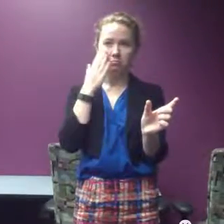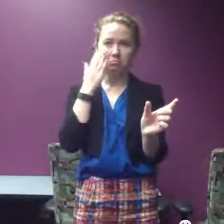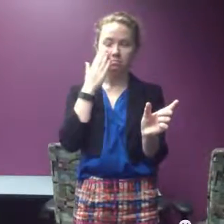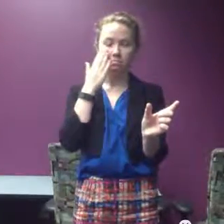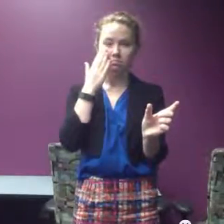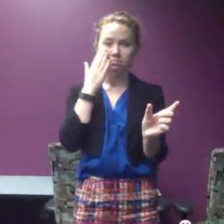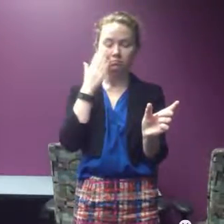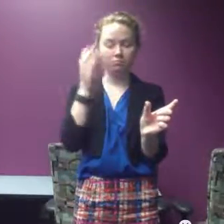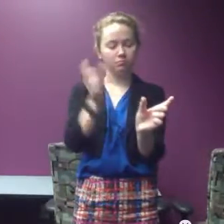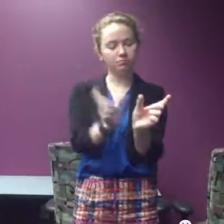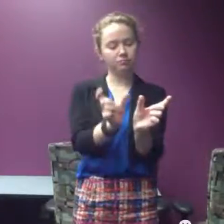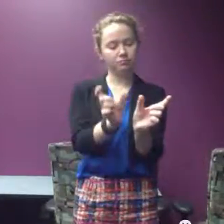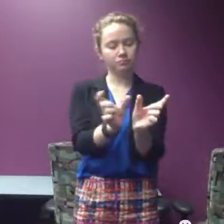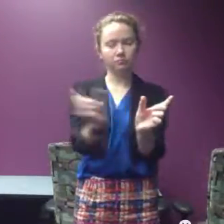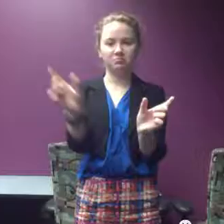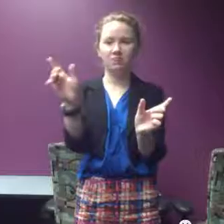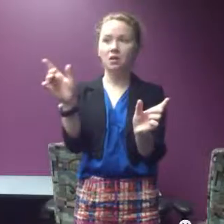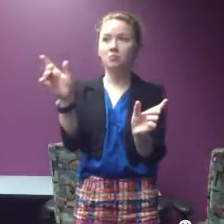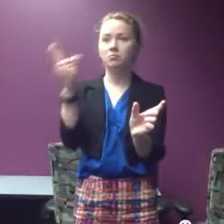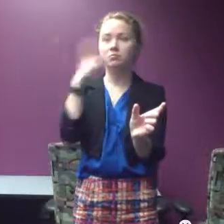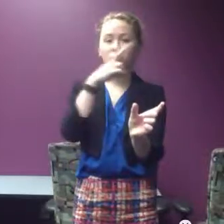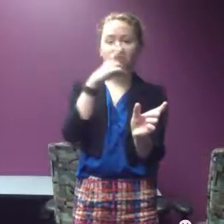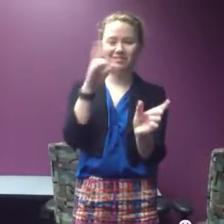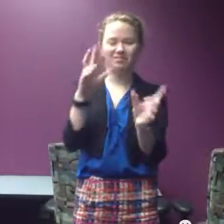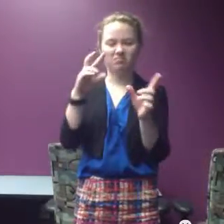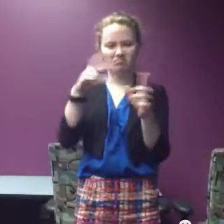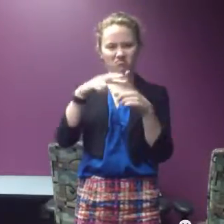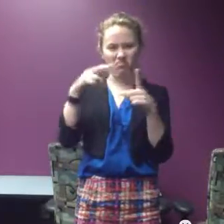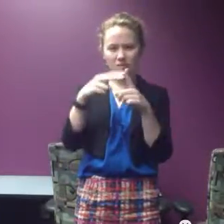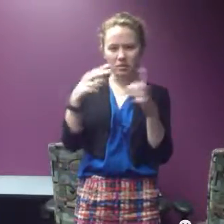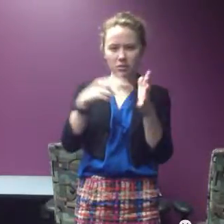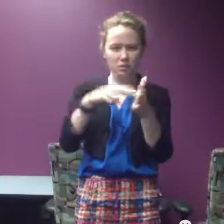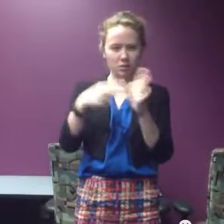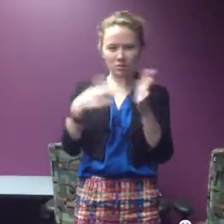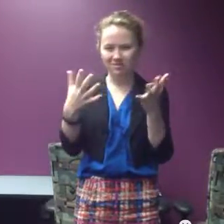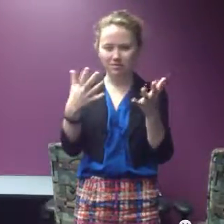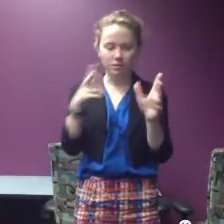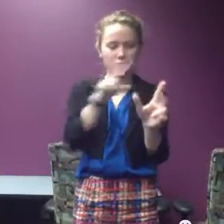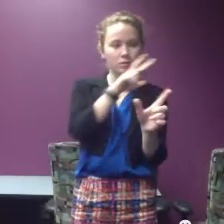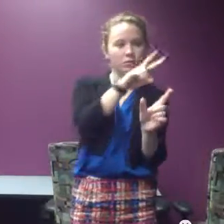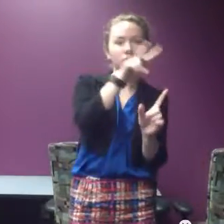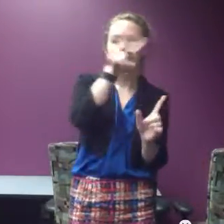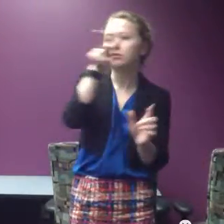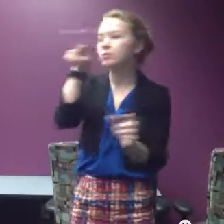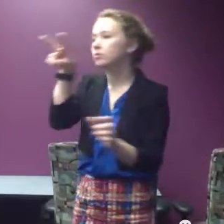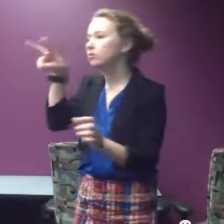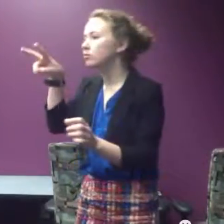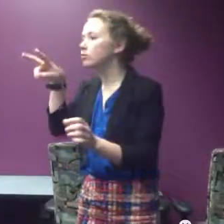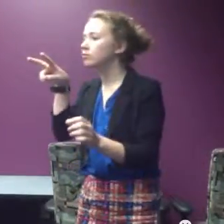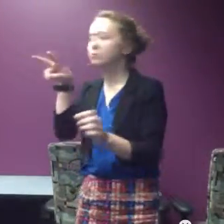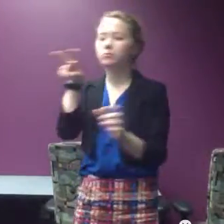the first part is peri, which kind of means to look